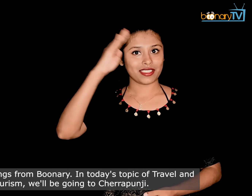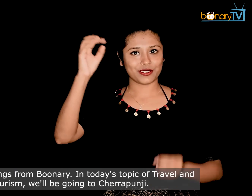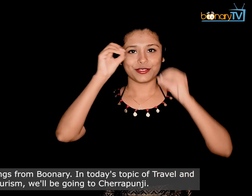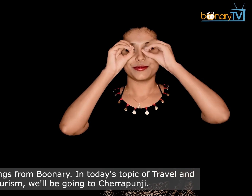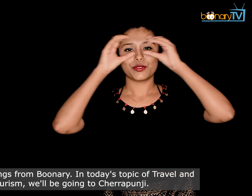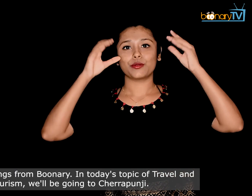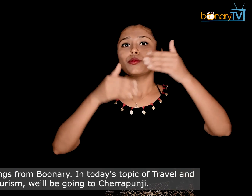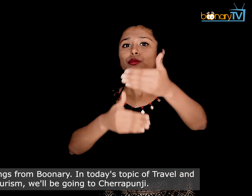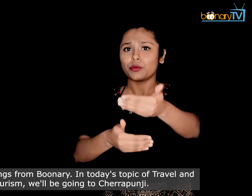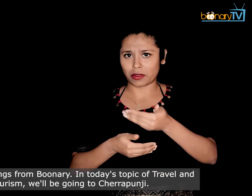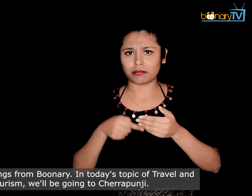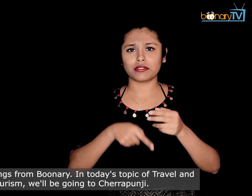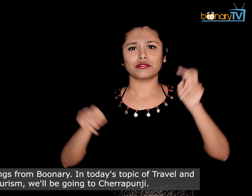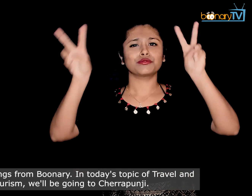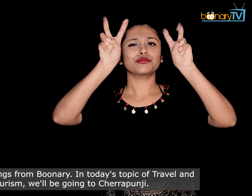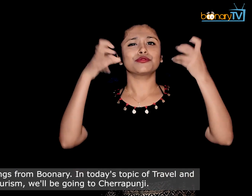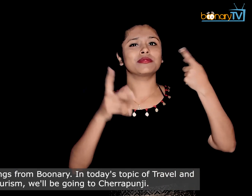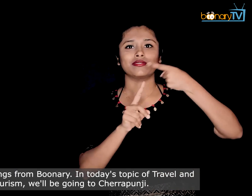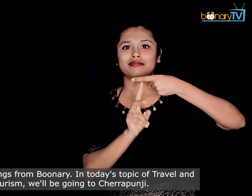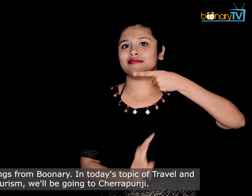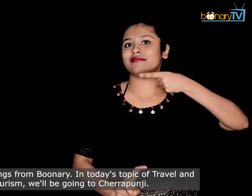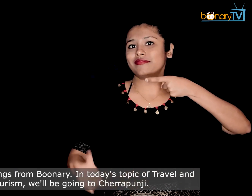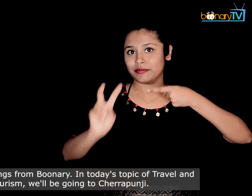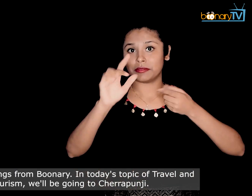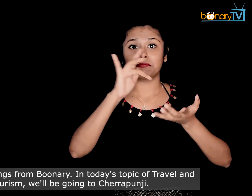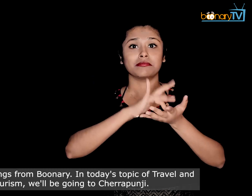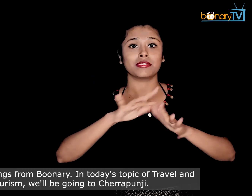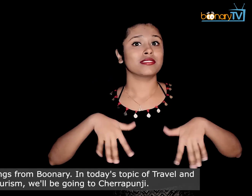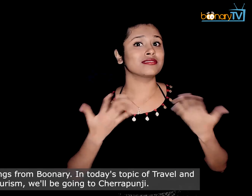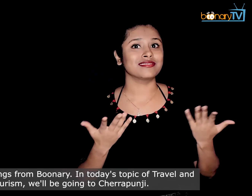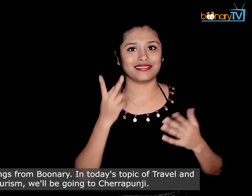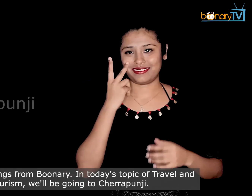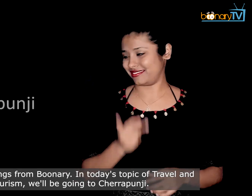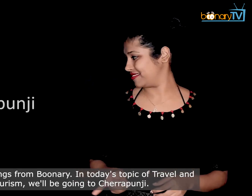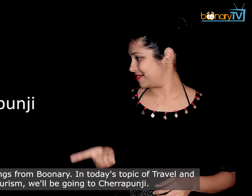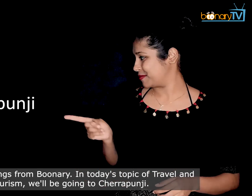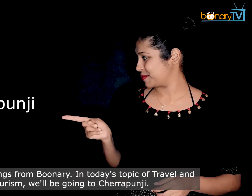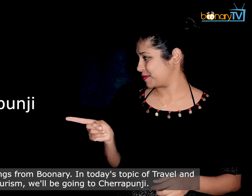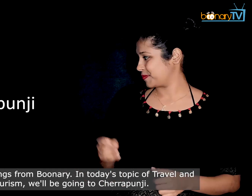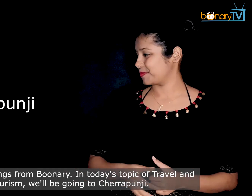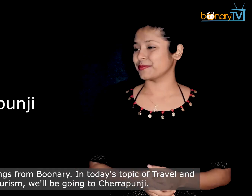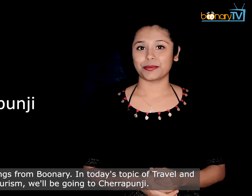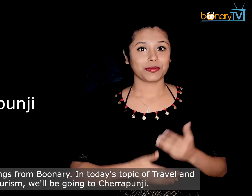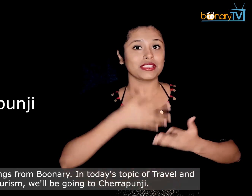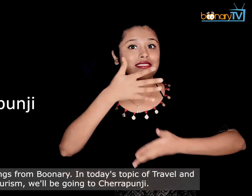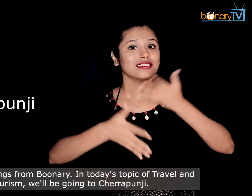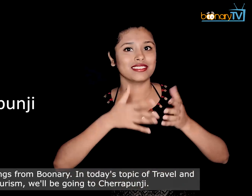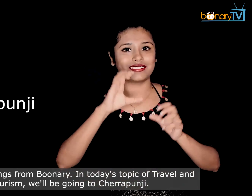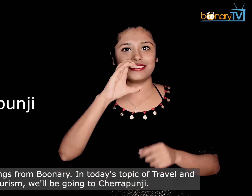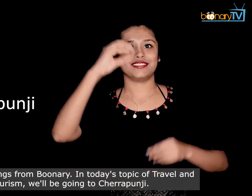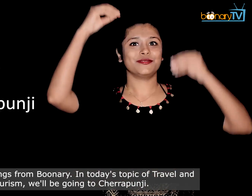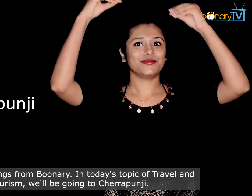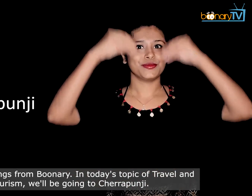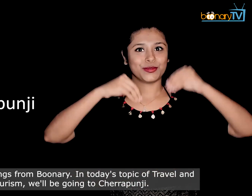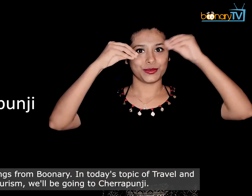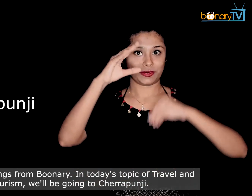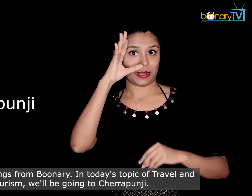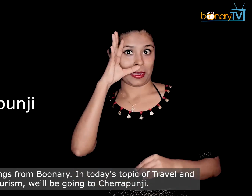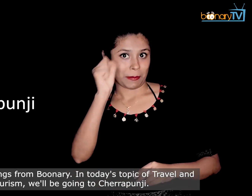Hello, greetings from Booneri. In today's topic of travel and tourism, we'll be going to Cherrapunji,